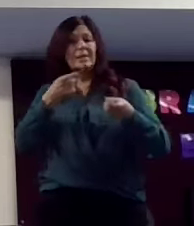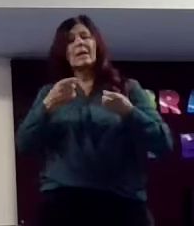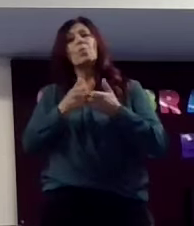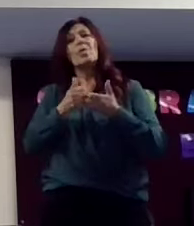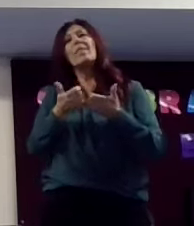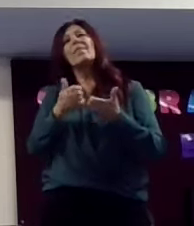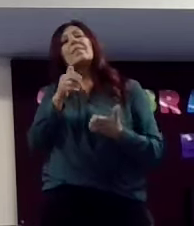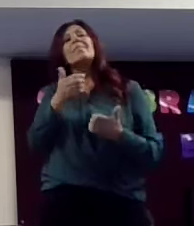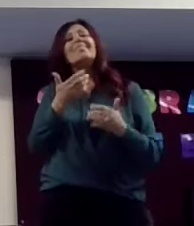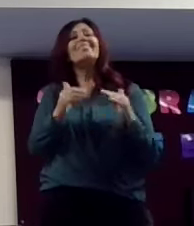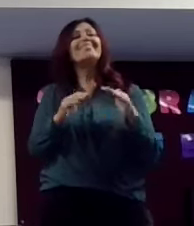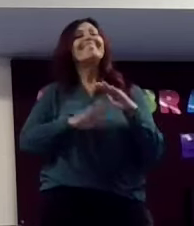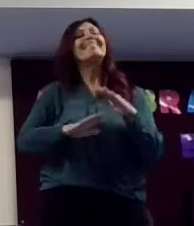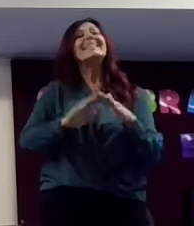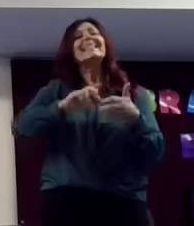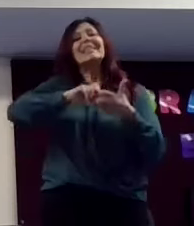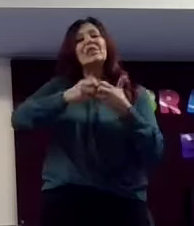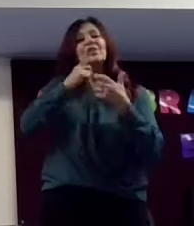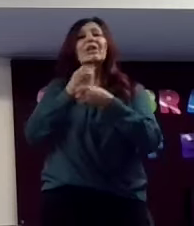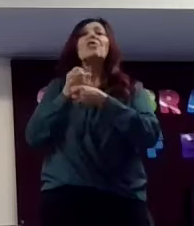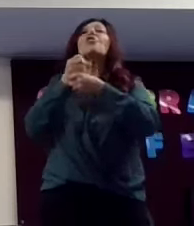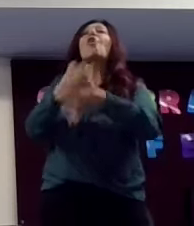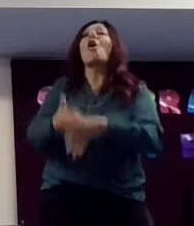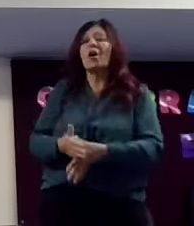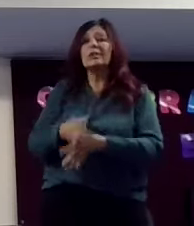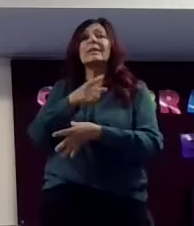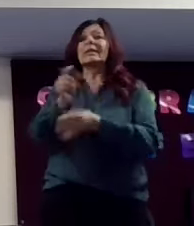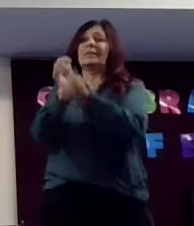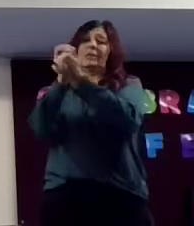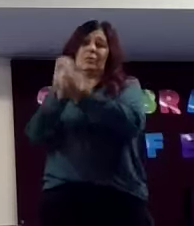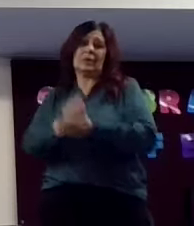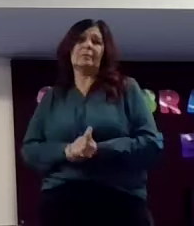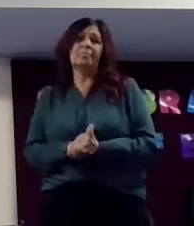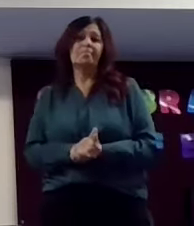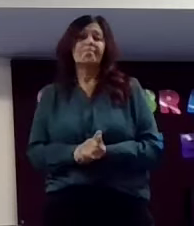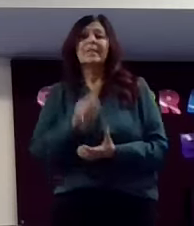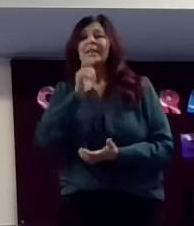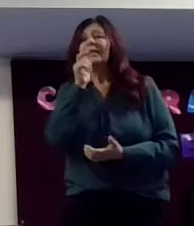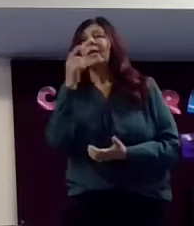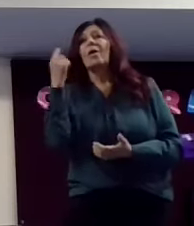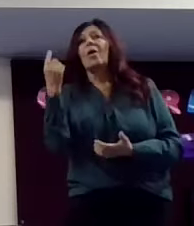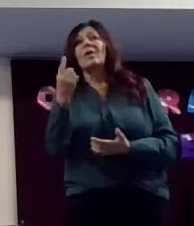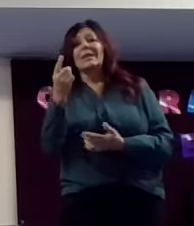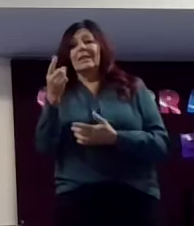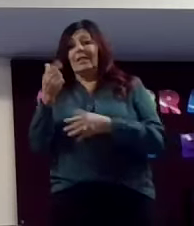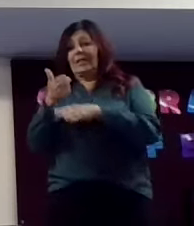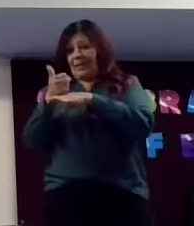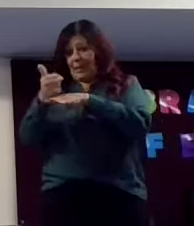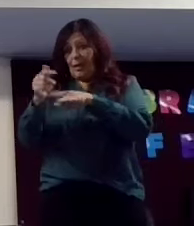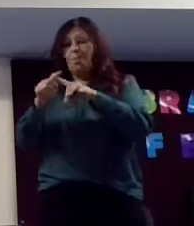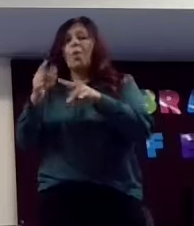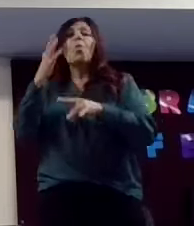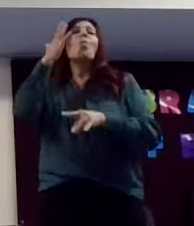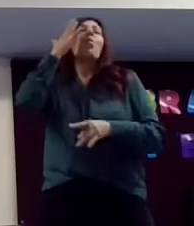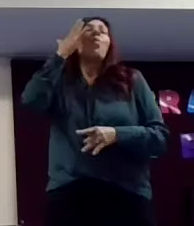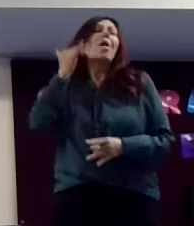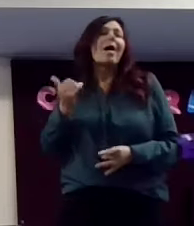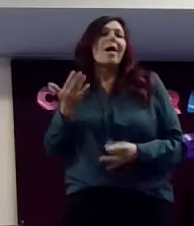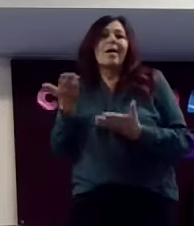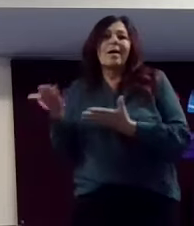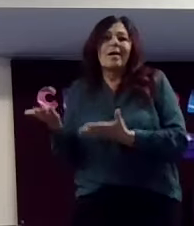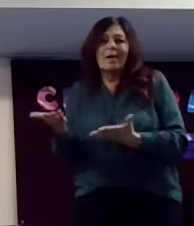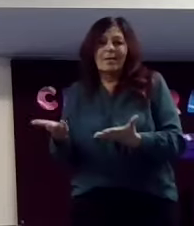the underlying issues that are causing individuals to get arrested. So not necessarily the offense, but why are you